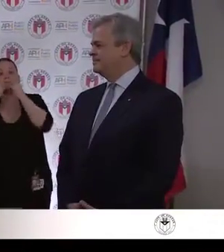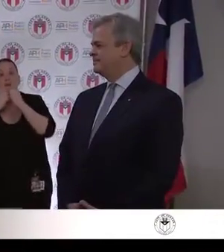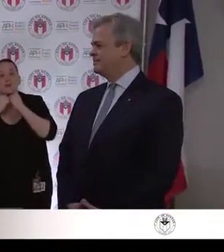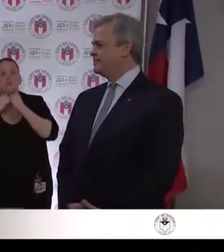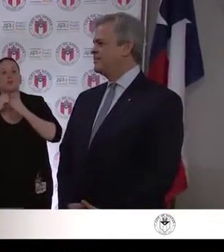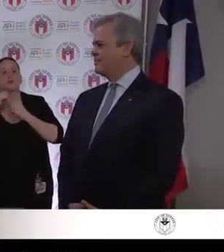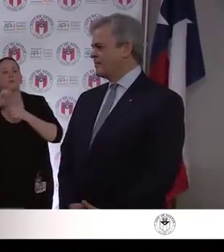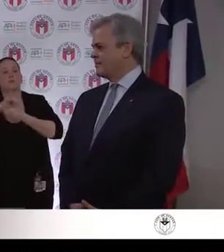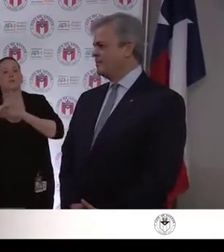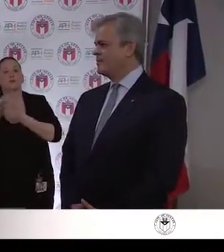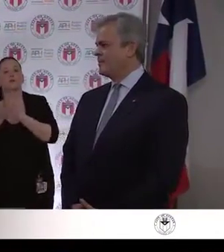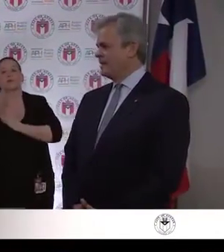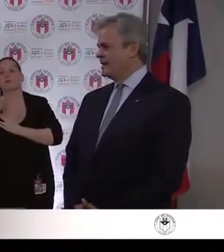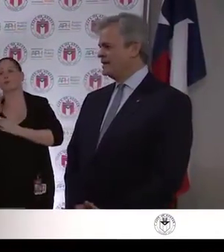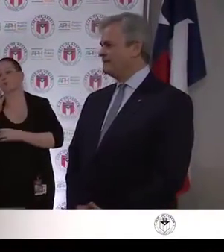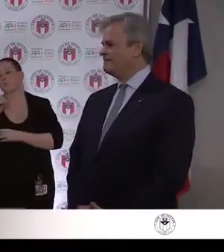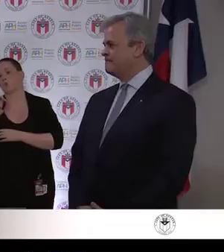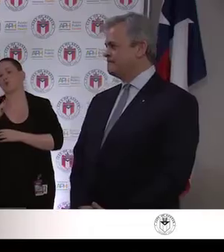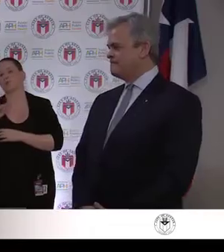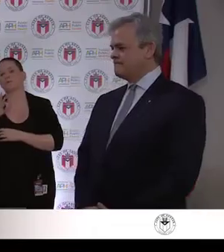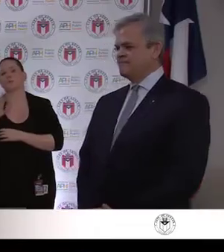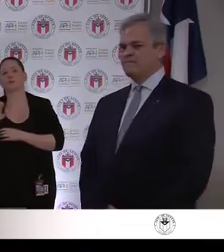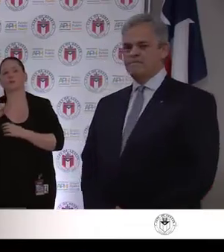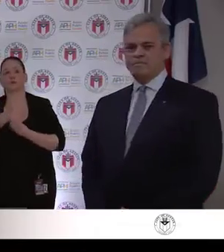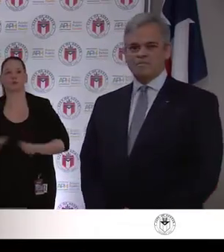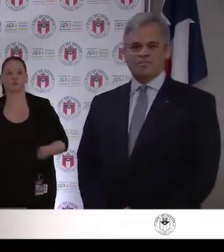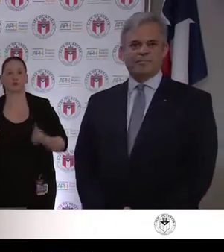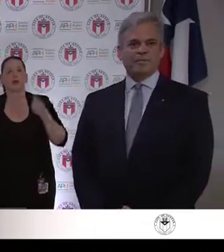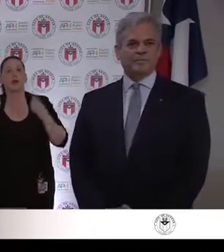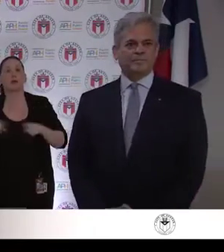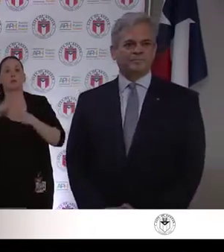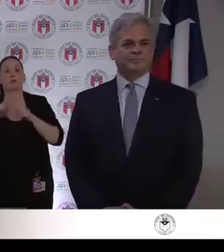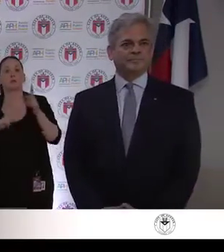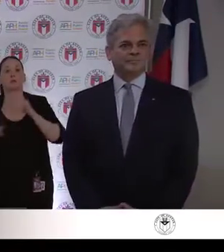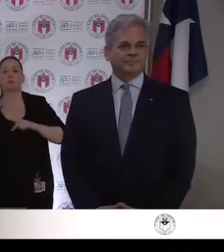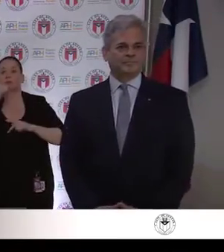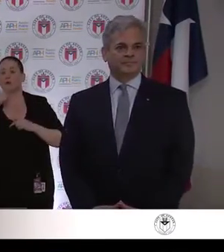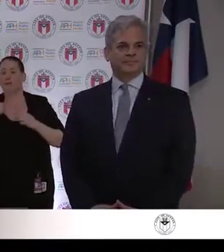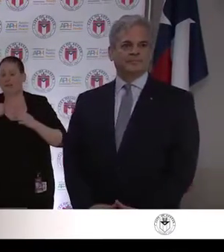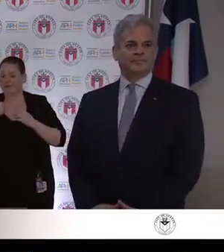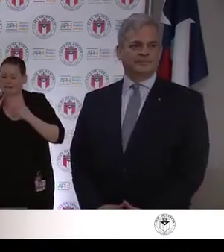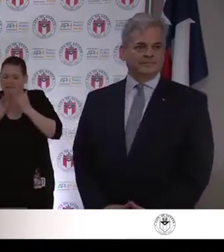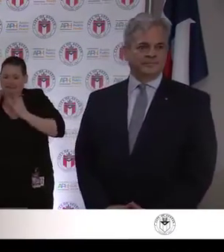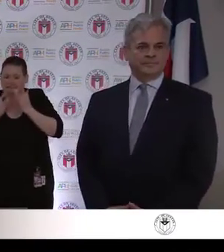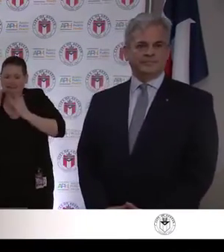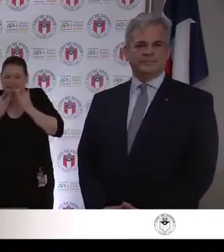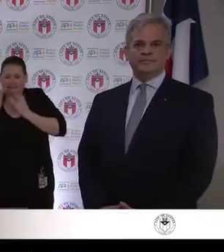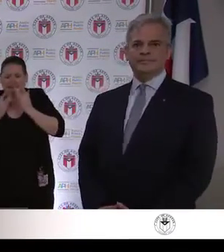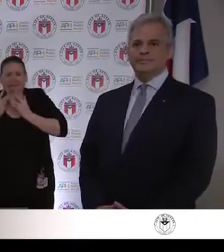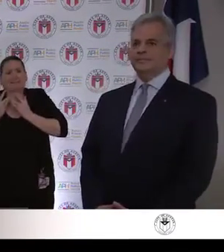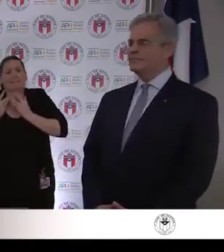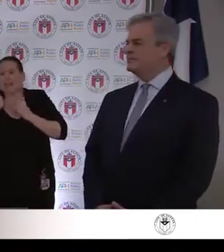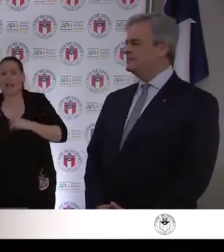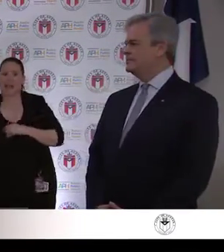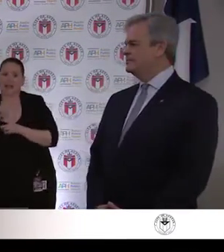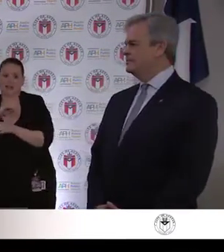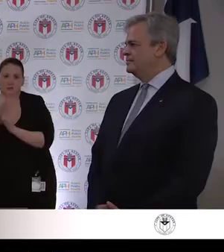through Workforce Solutions. What's happening to individuals who have thin margins in any case